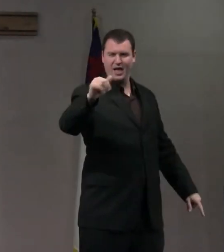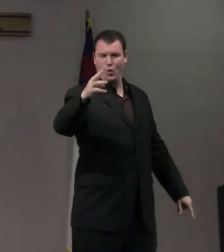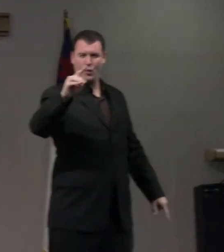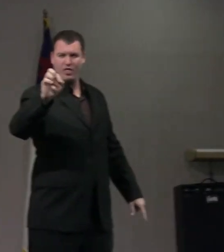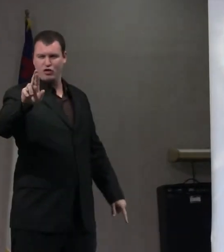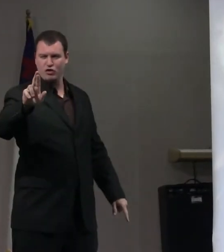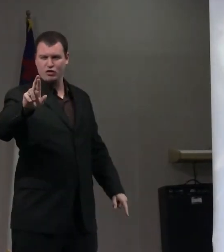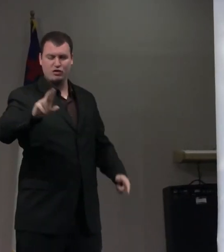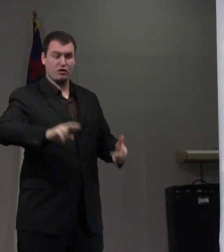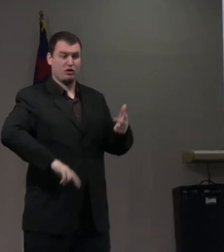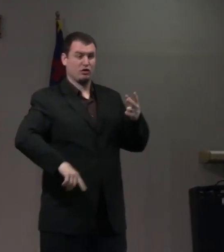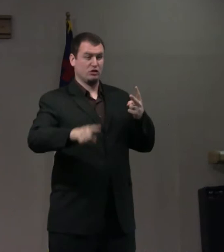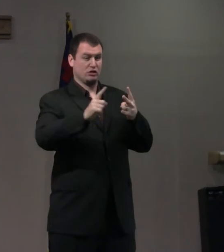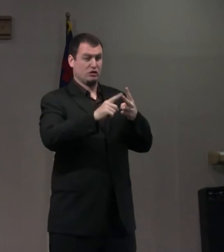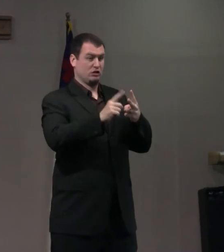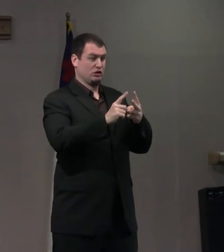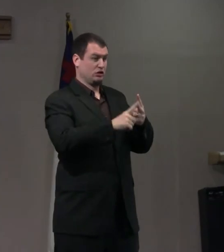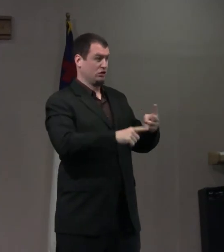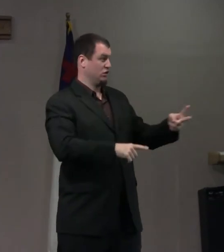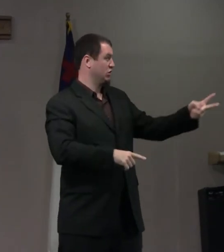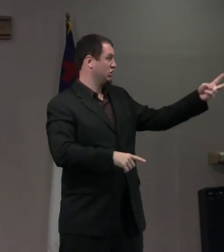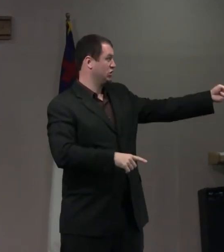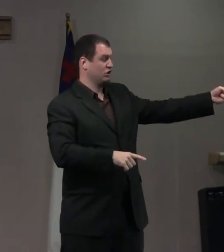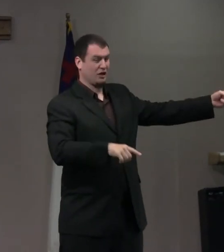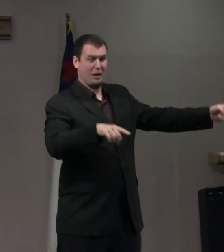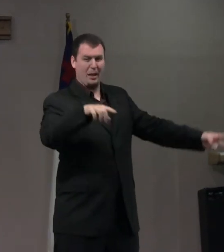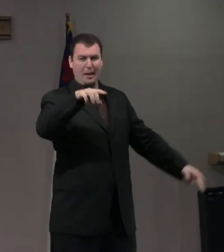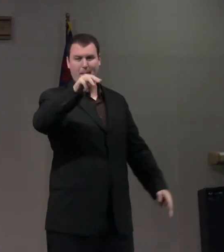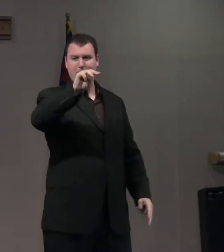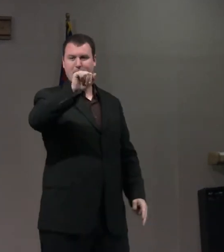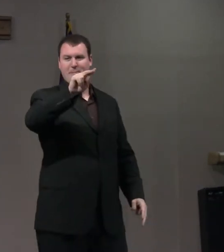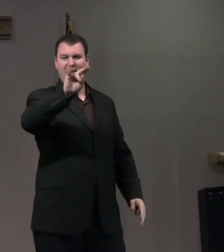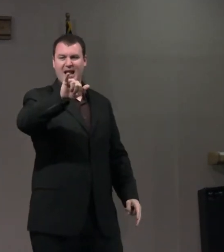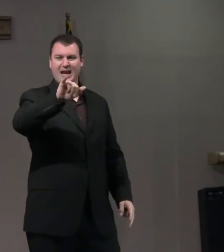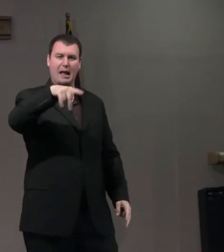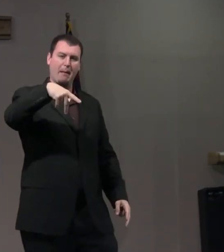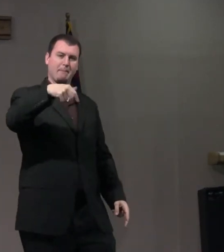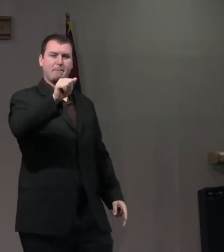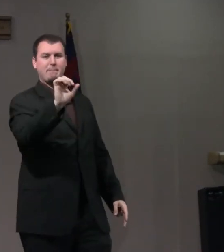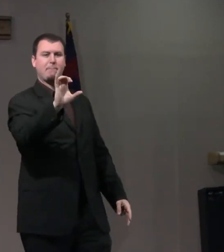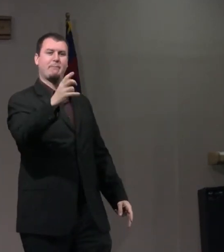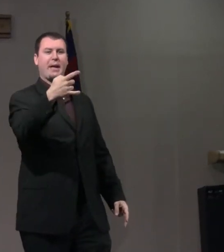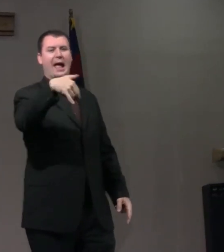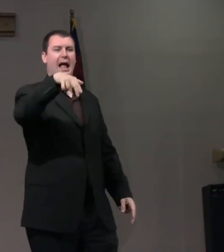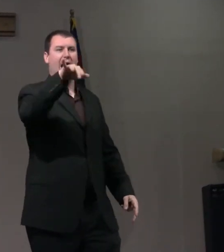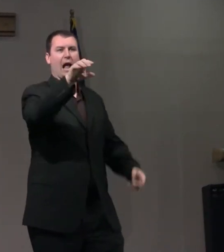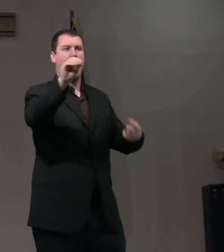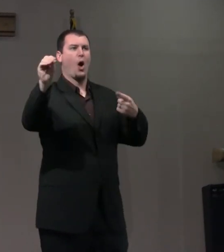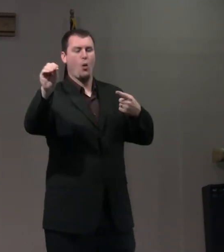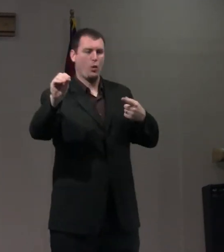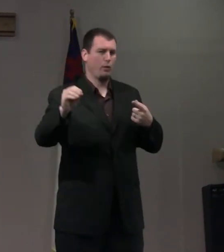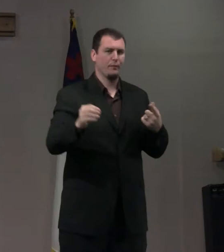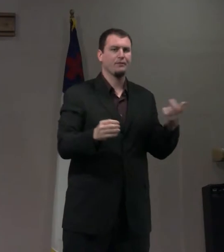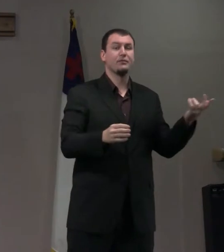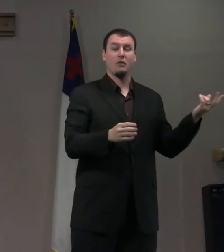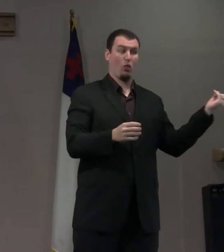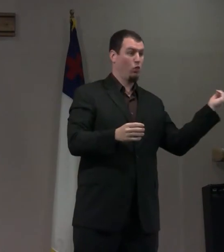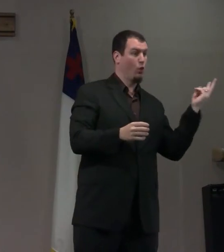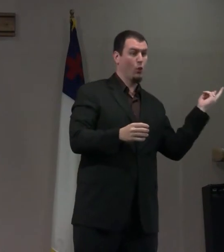And so there's going to be a big fight, a big boxing match between Floyd Mayweather and Manny Pacquiao.